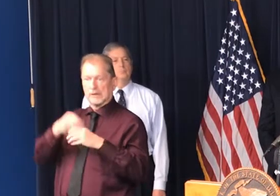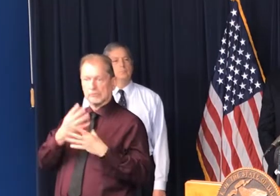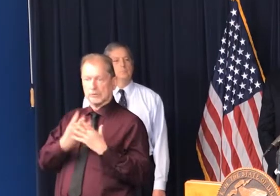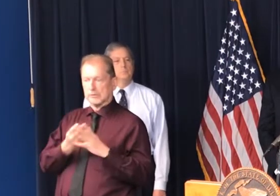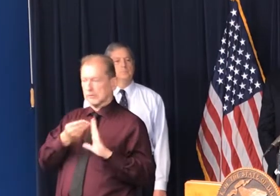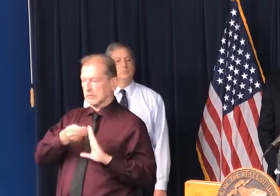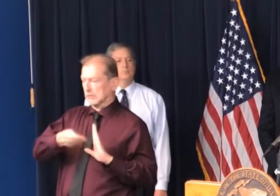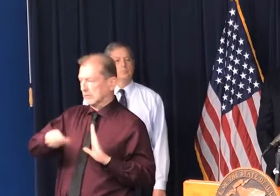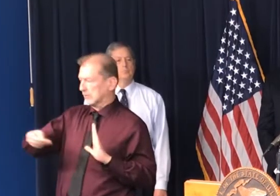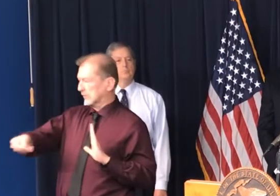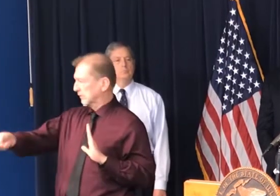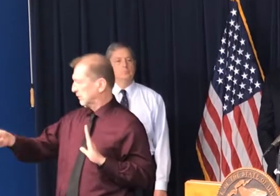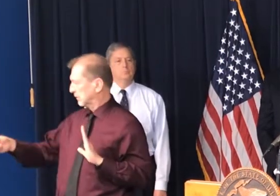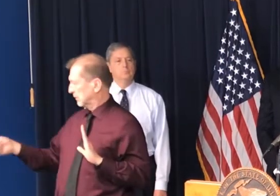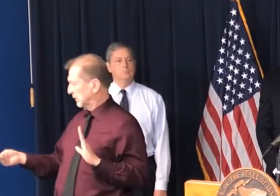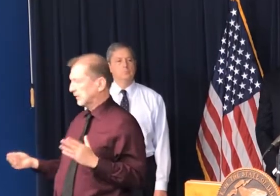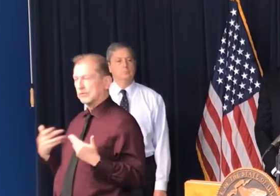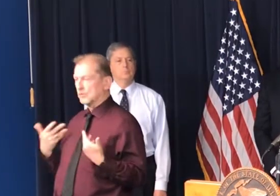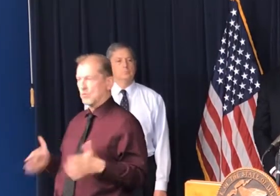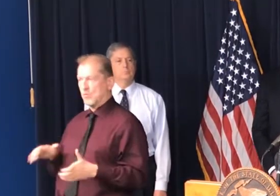to catch COVID-19, they're not